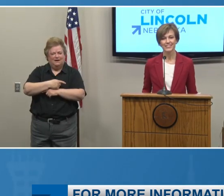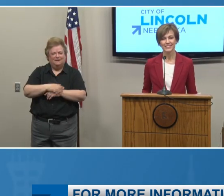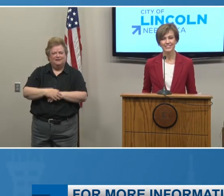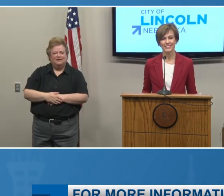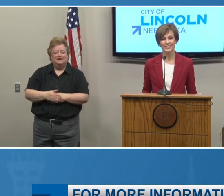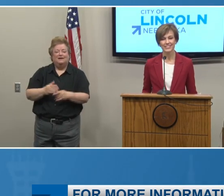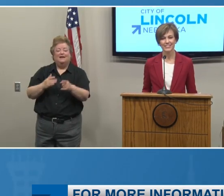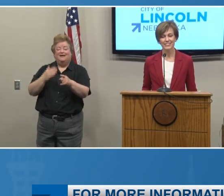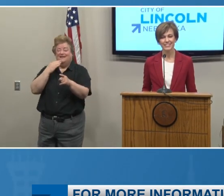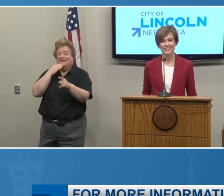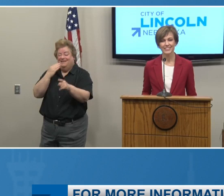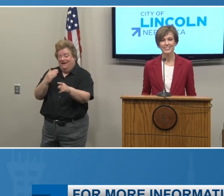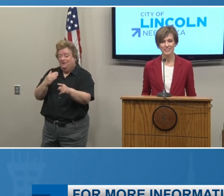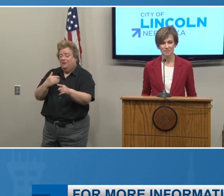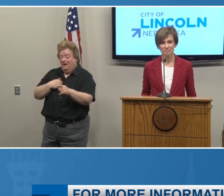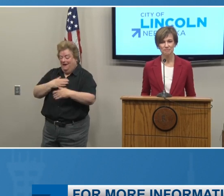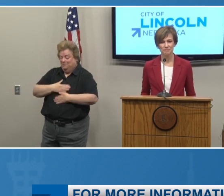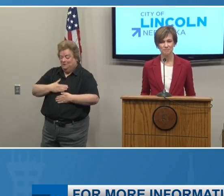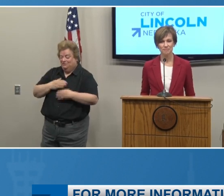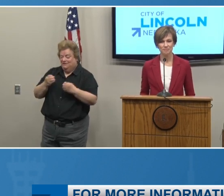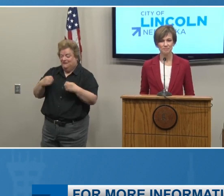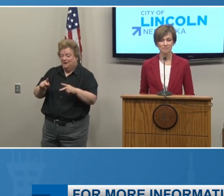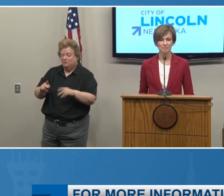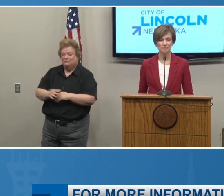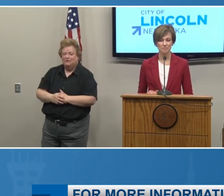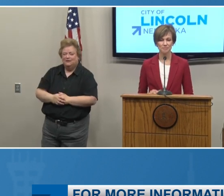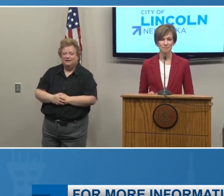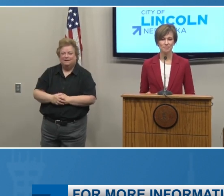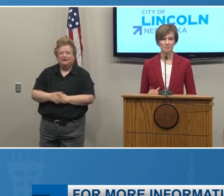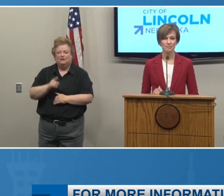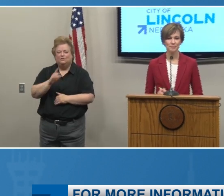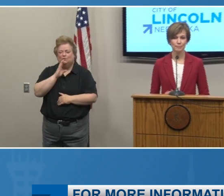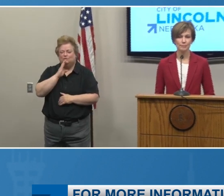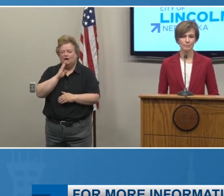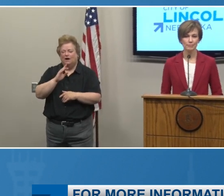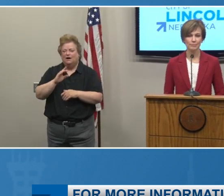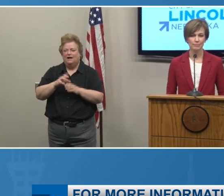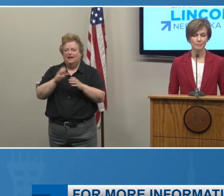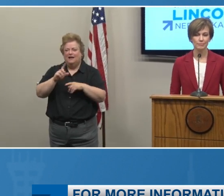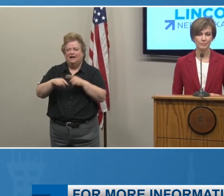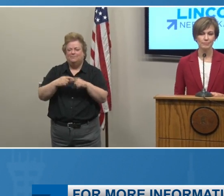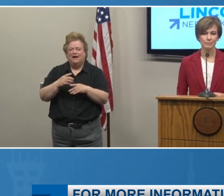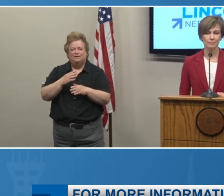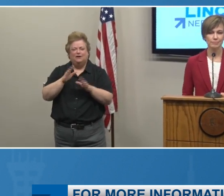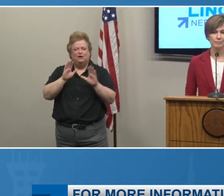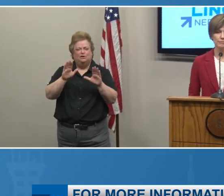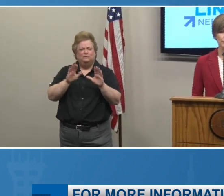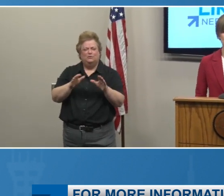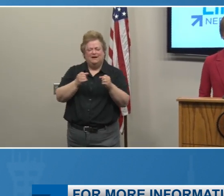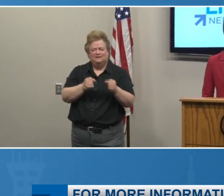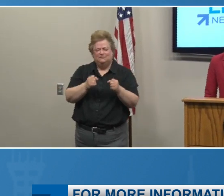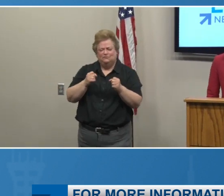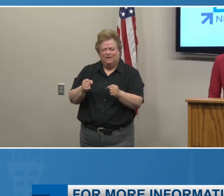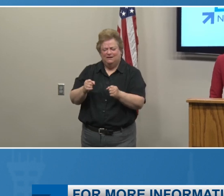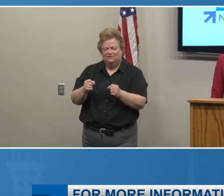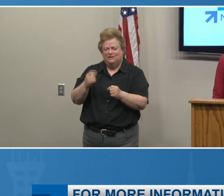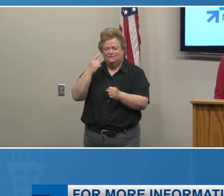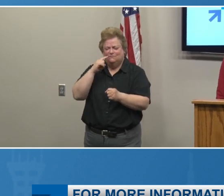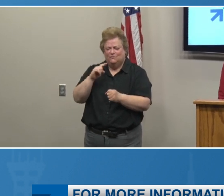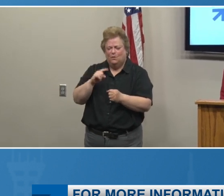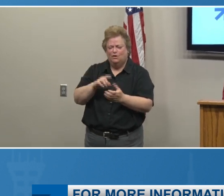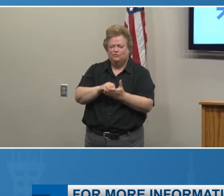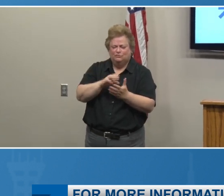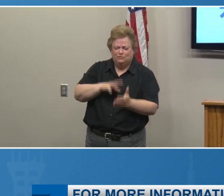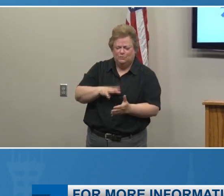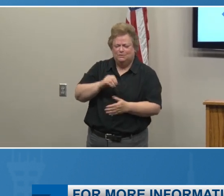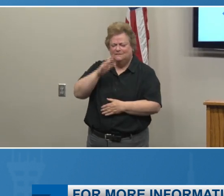appreciate the opportunity you know you talked a lot about some really great strategies and routines for parents to think about